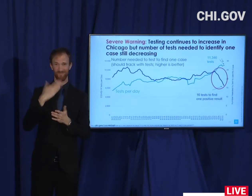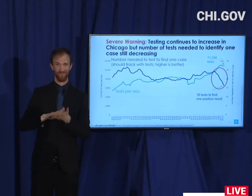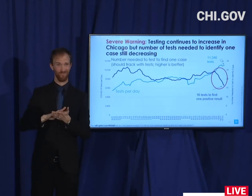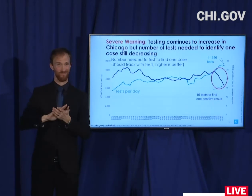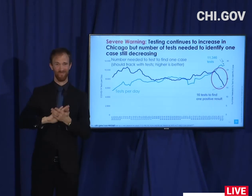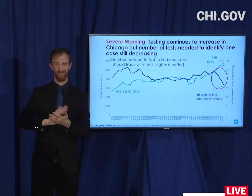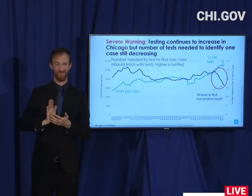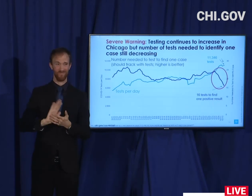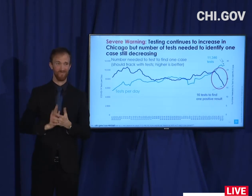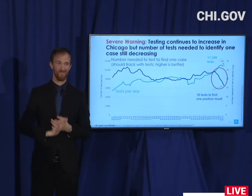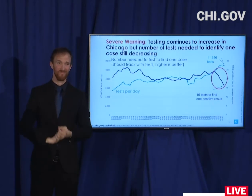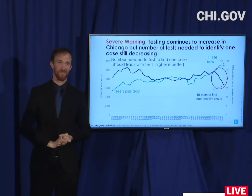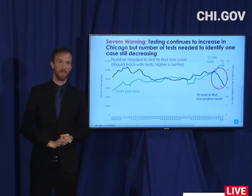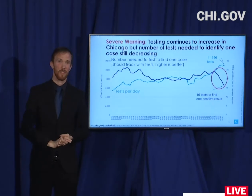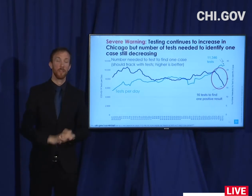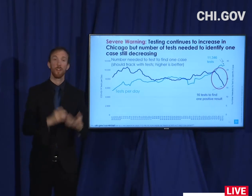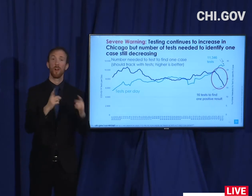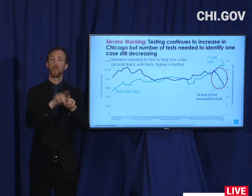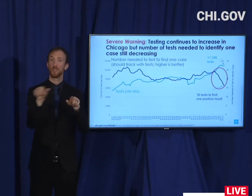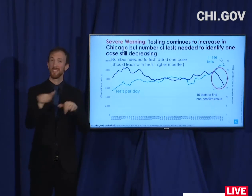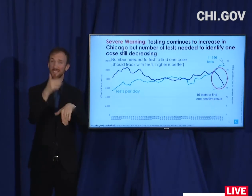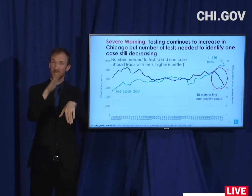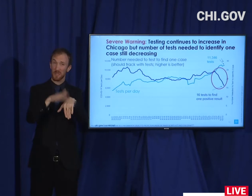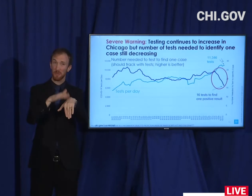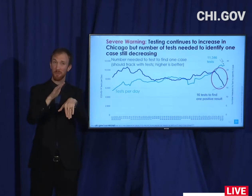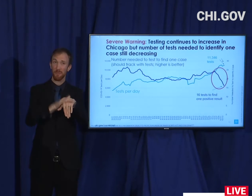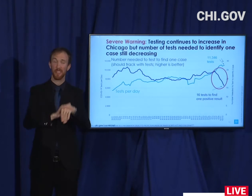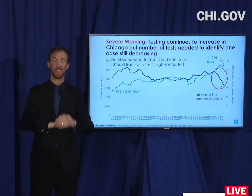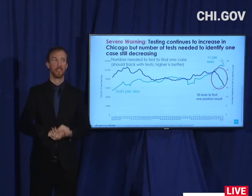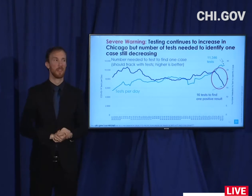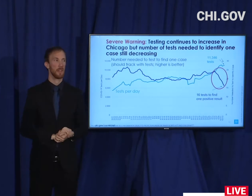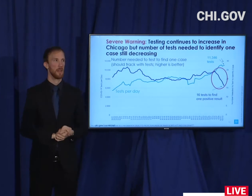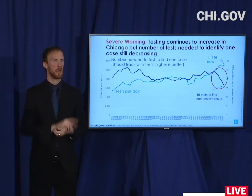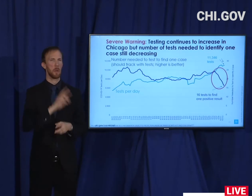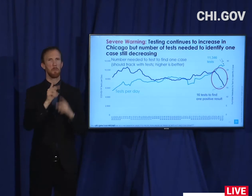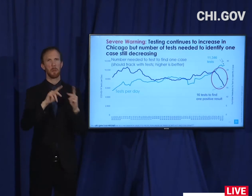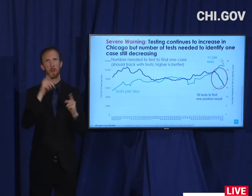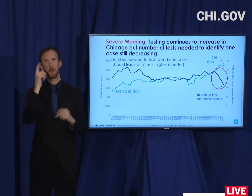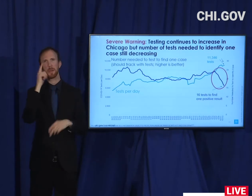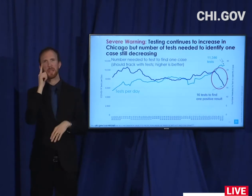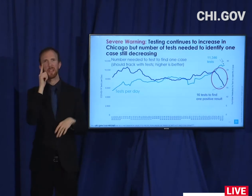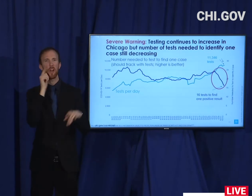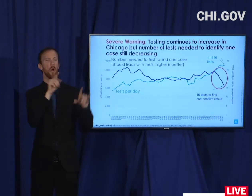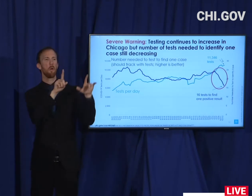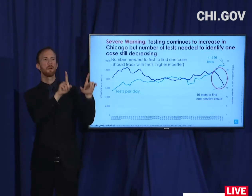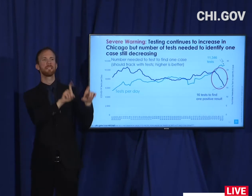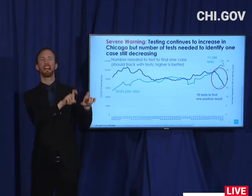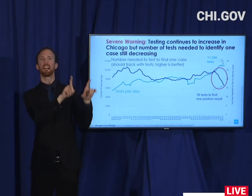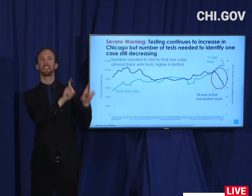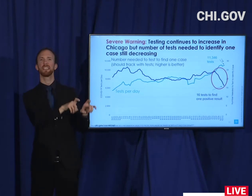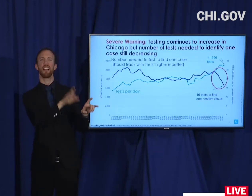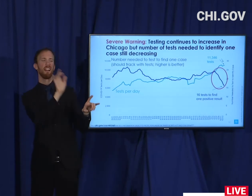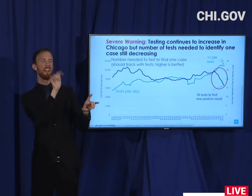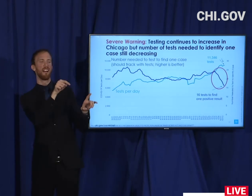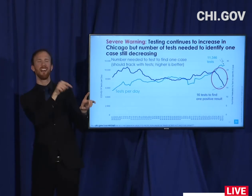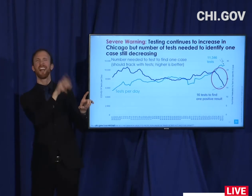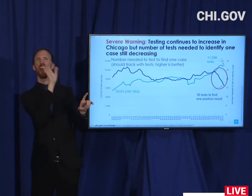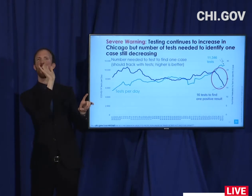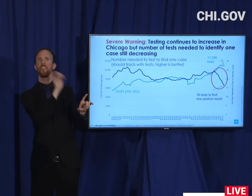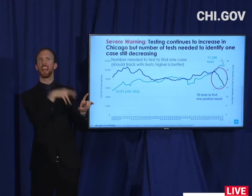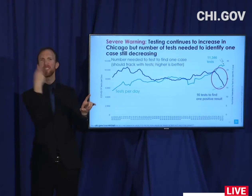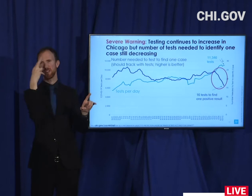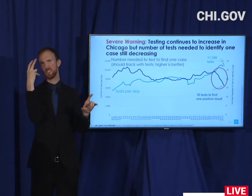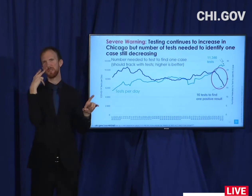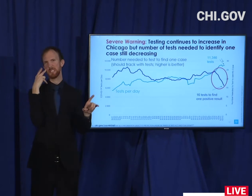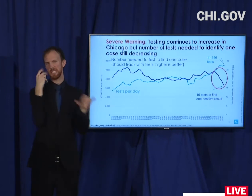And also a severe warning. I still heard people thinking that the testing was what was driving a lot of this change. And I'll